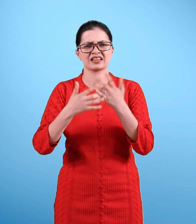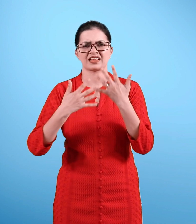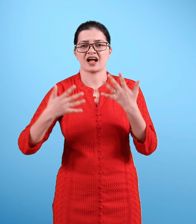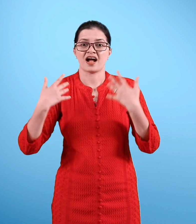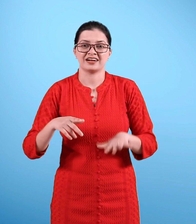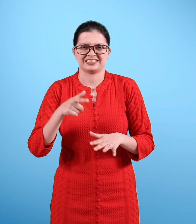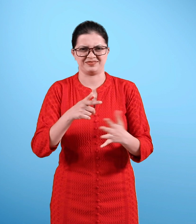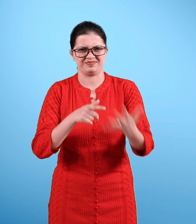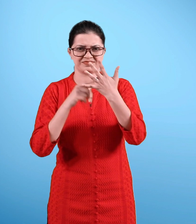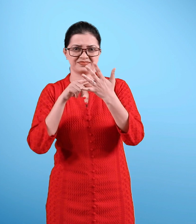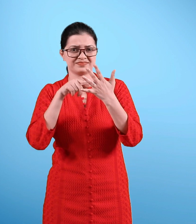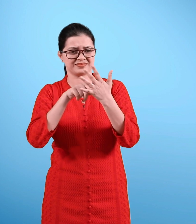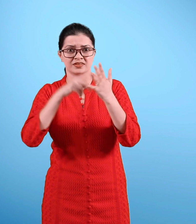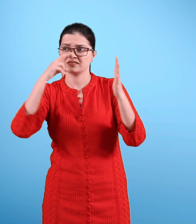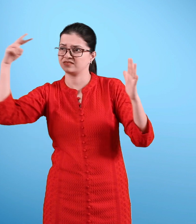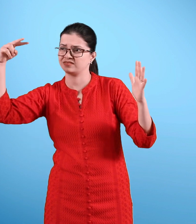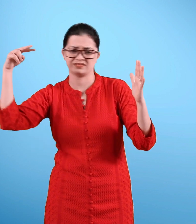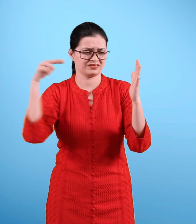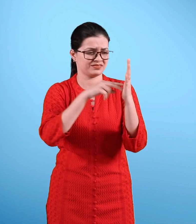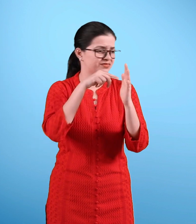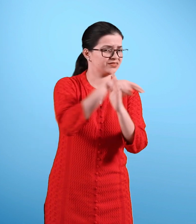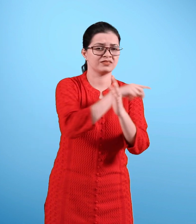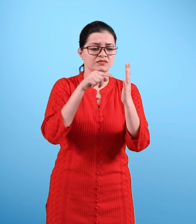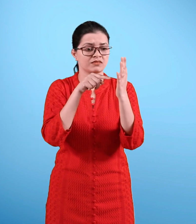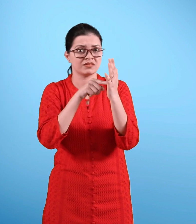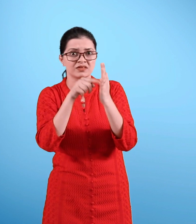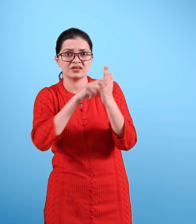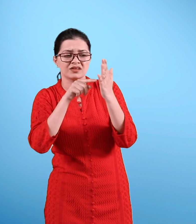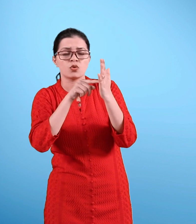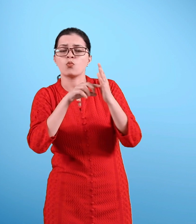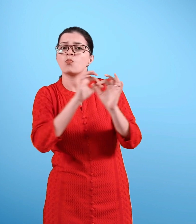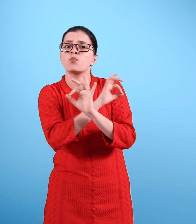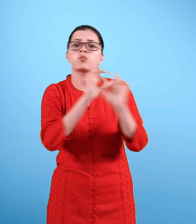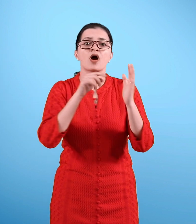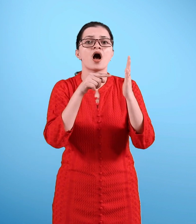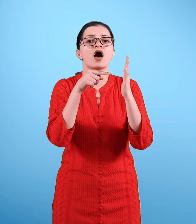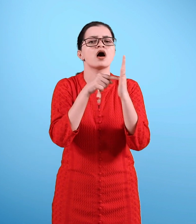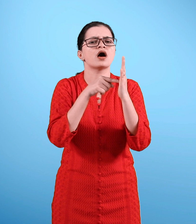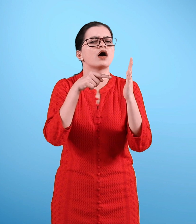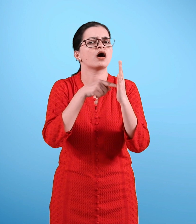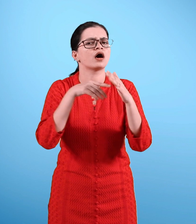Now, one by one, hold each of the opaque objects in the sunlight slightly above the ground.